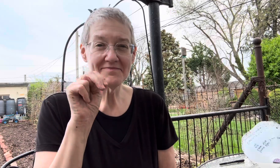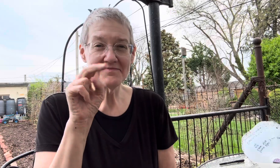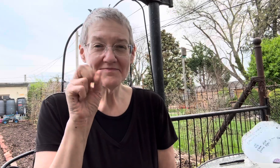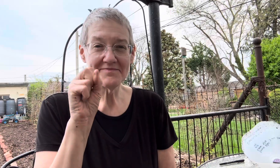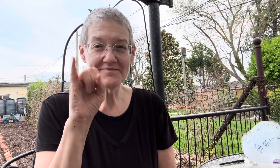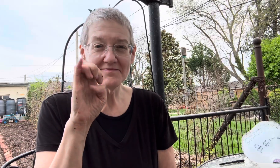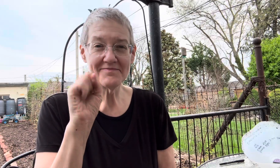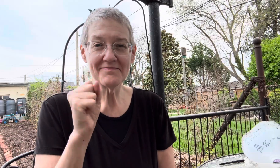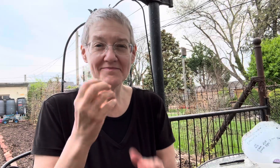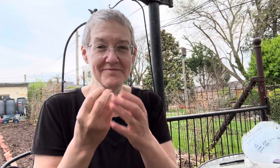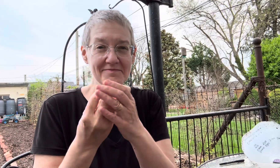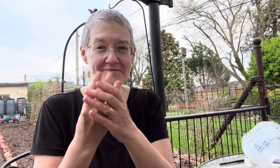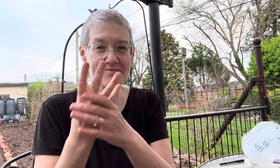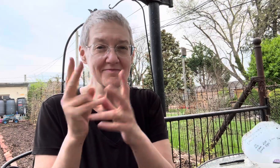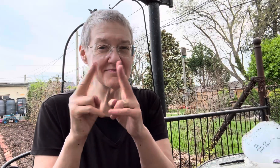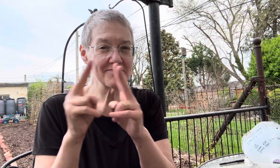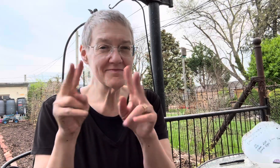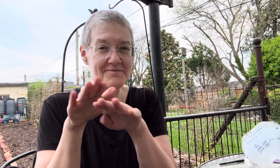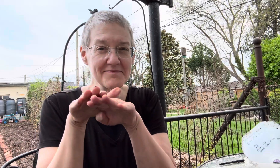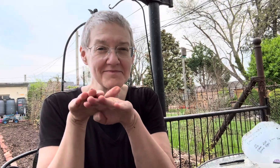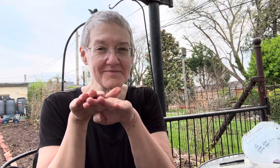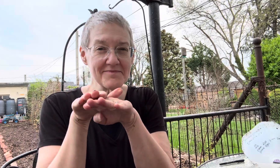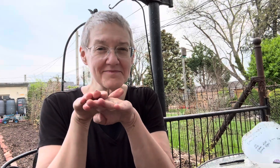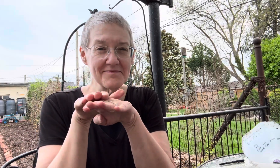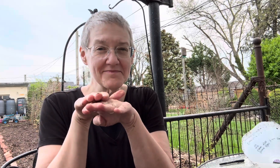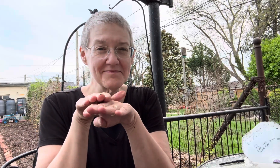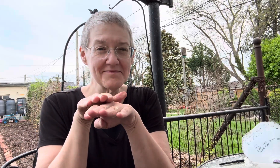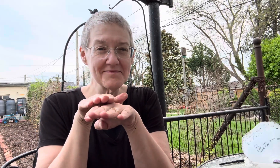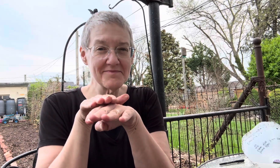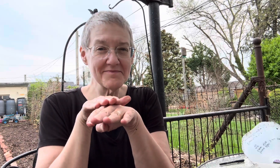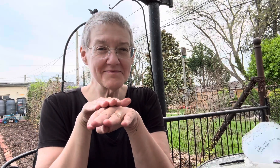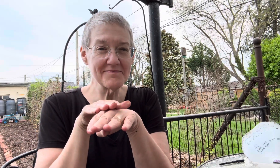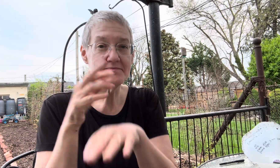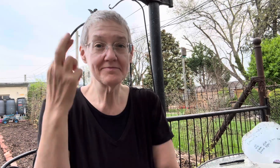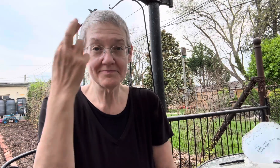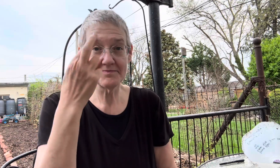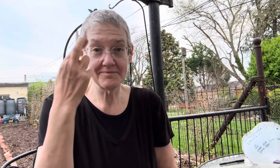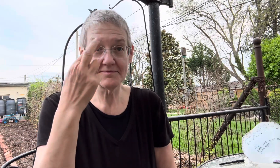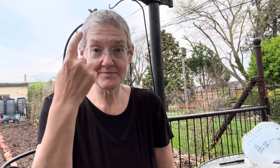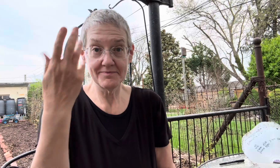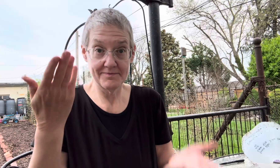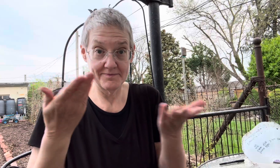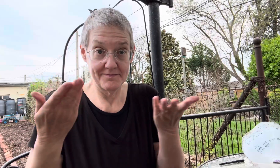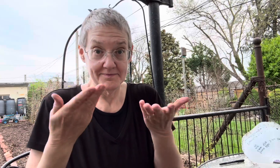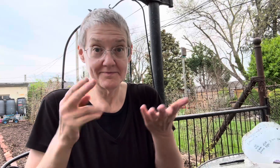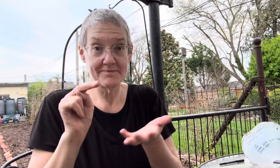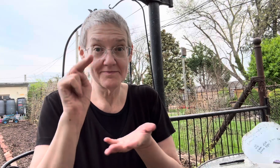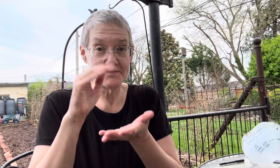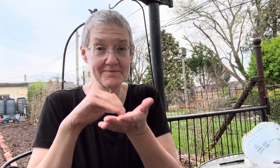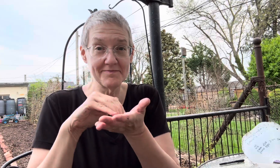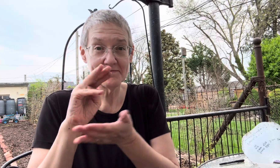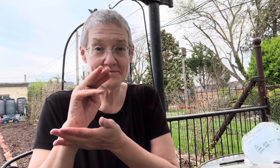grow very slowly. And that's the reason here in North Central Maryland, we